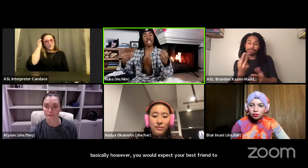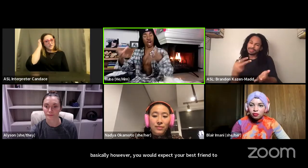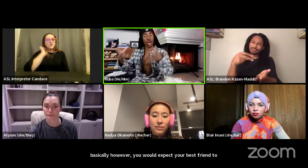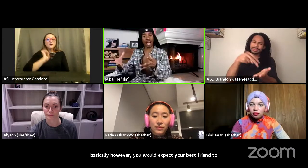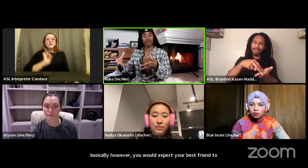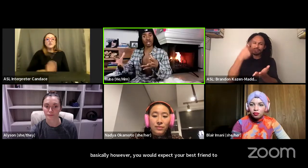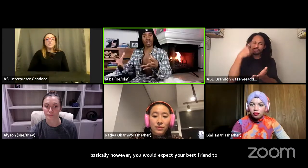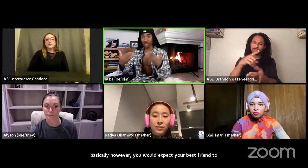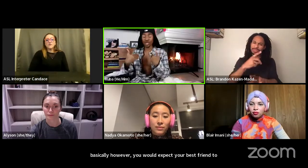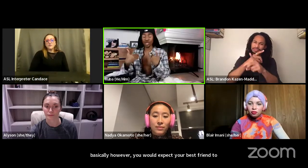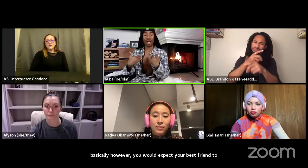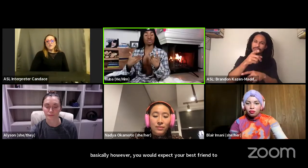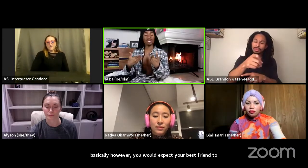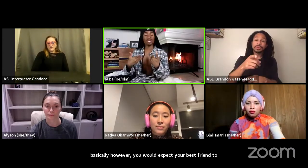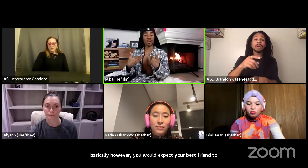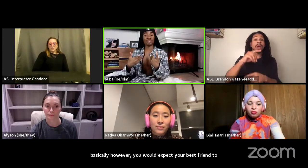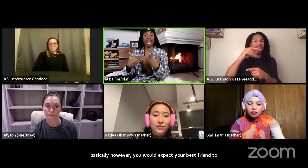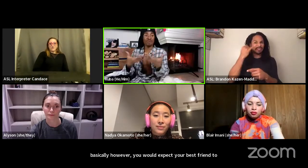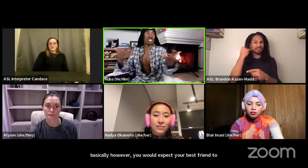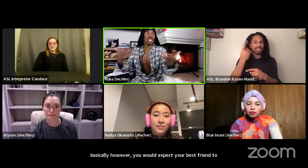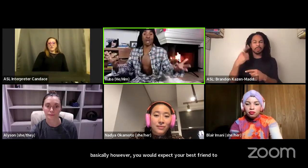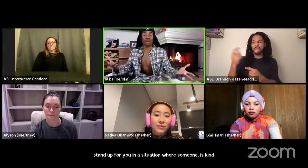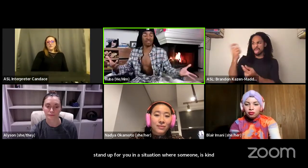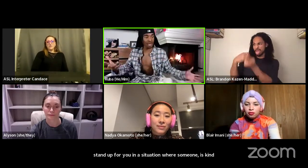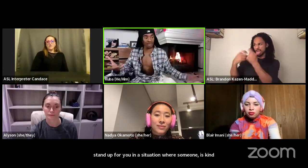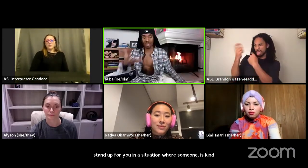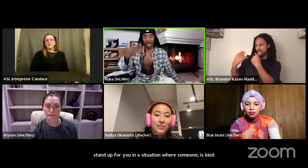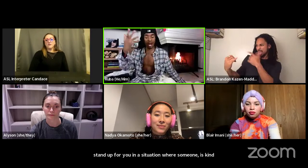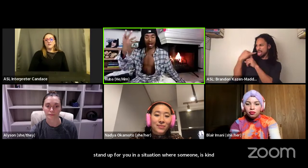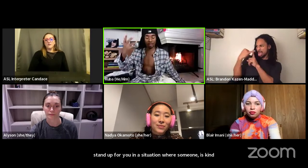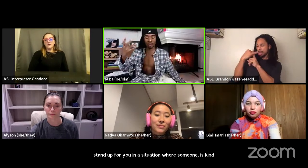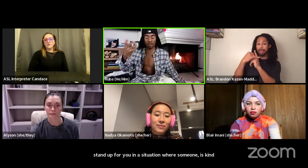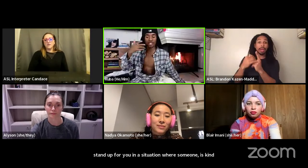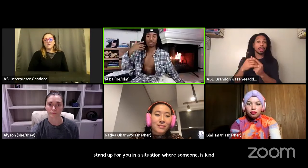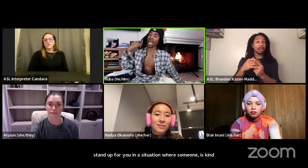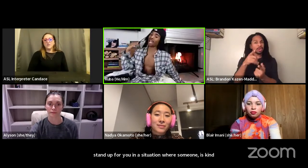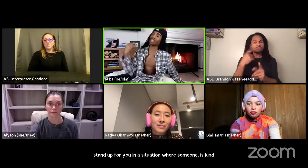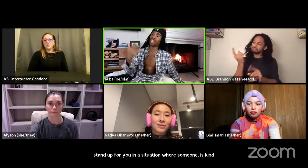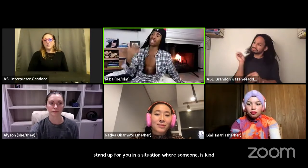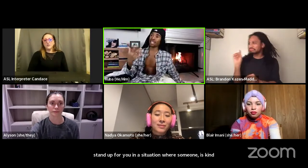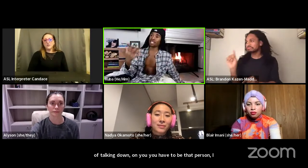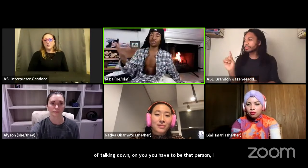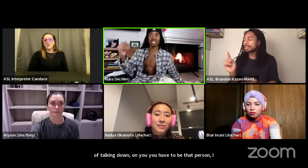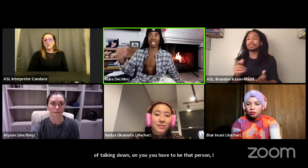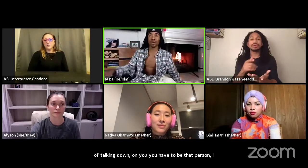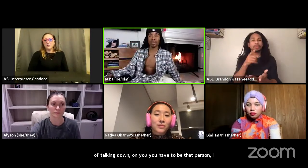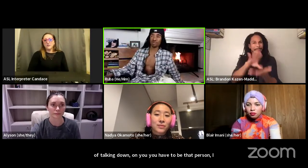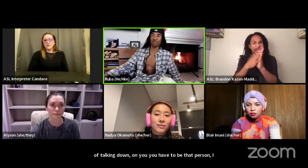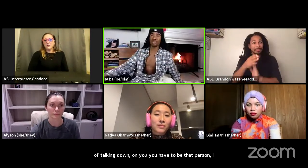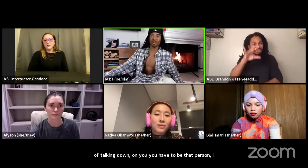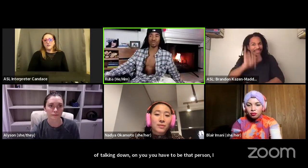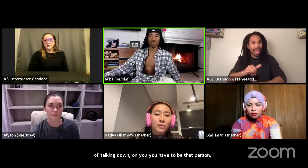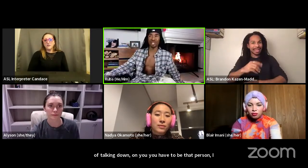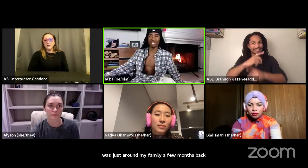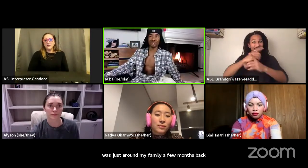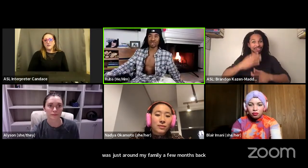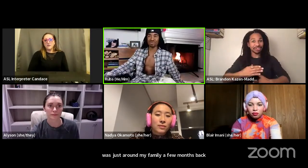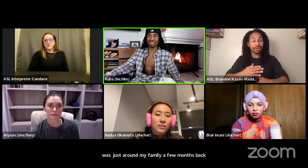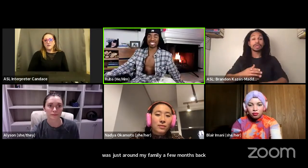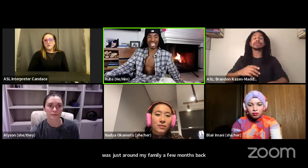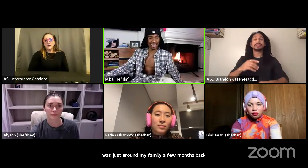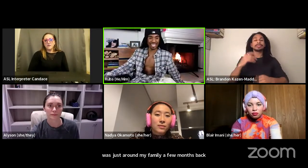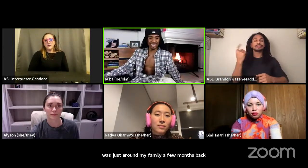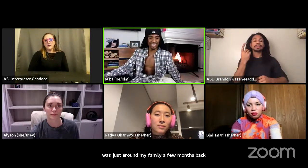kind of talking down on you. You have to be that person. I was just around my family a few months back and someone said, oh my God, Ruby,